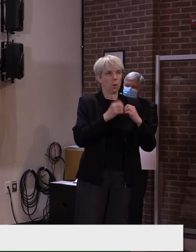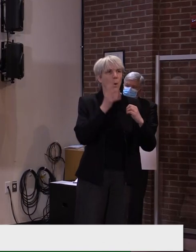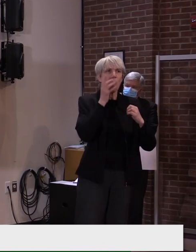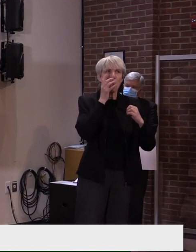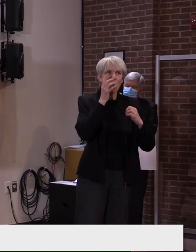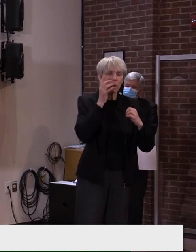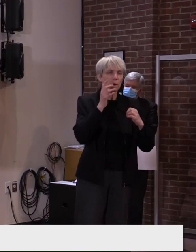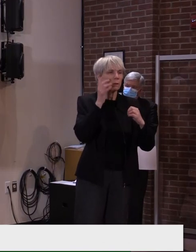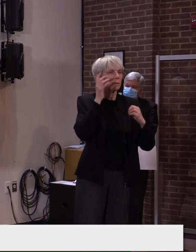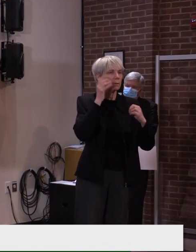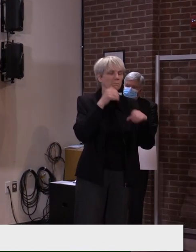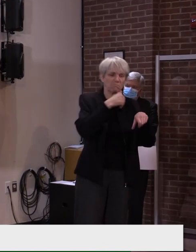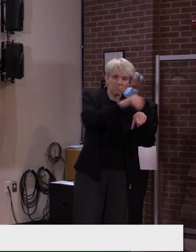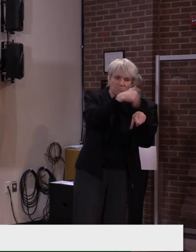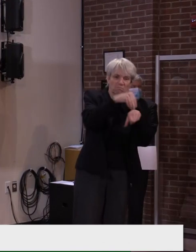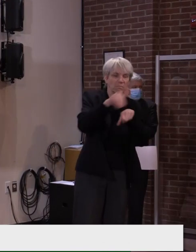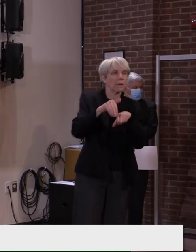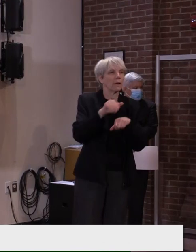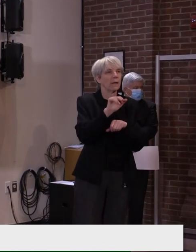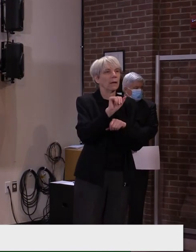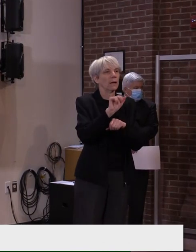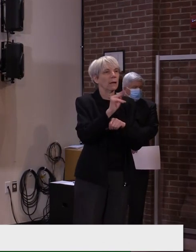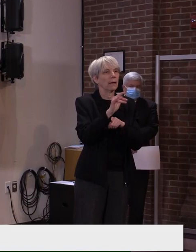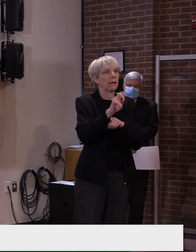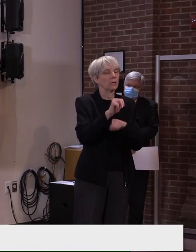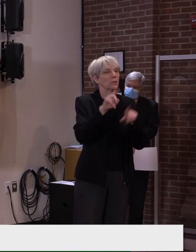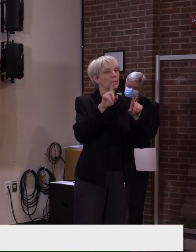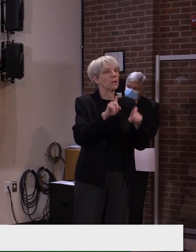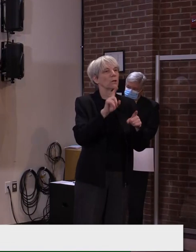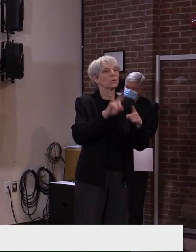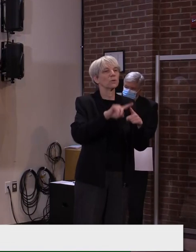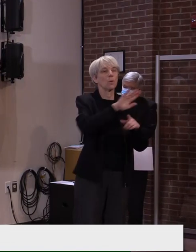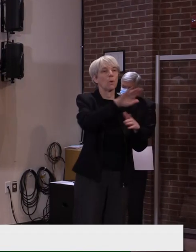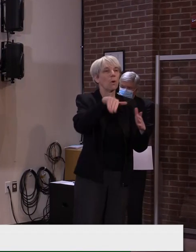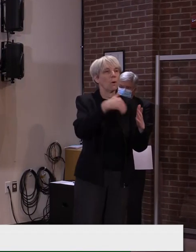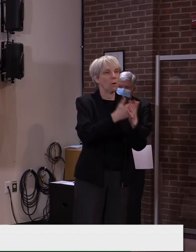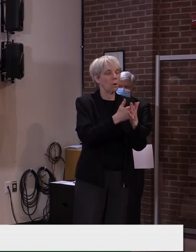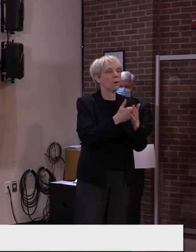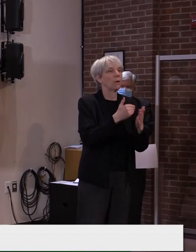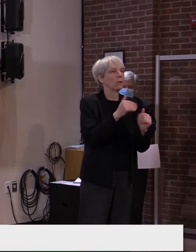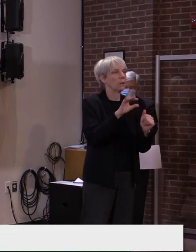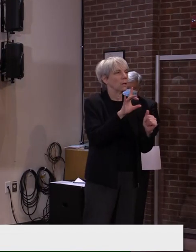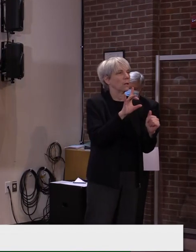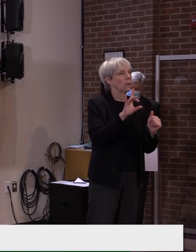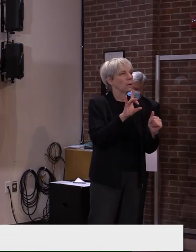80-plus thousand students across the state. We think that's a positive step.